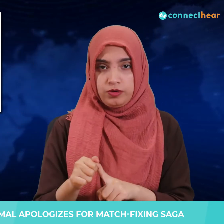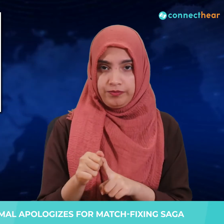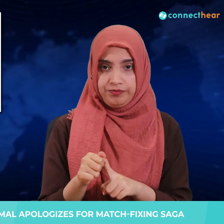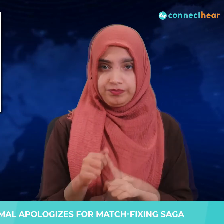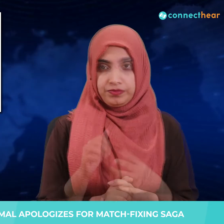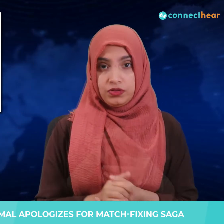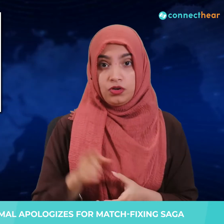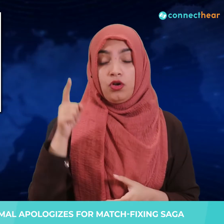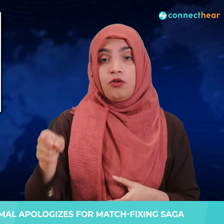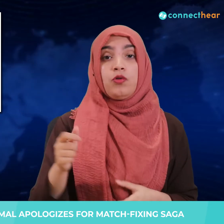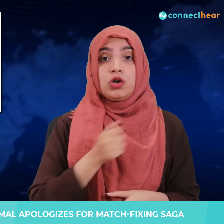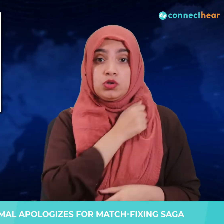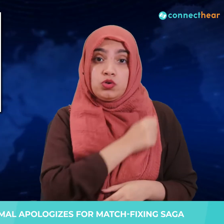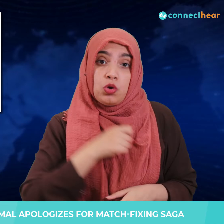clean.